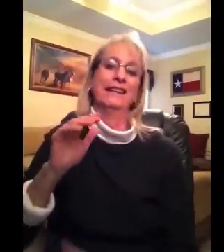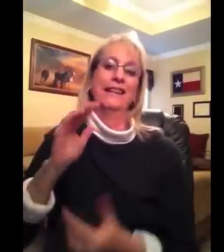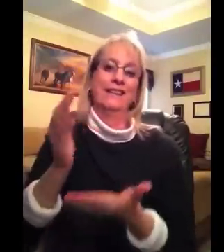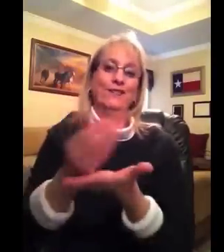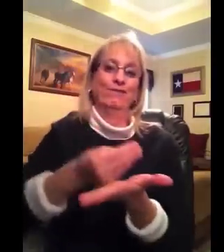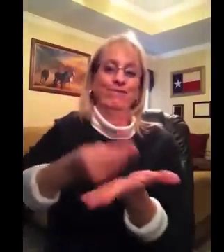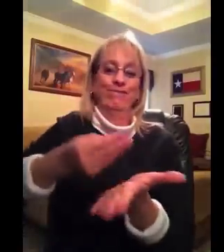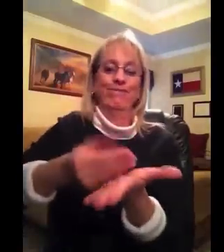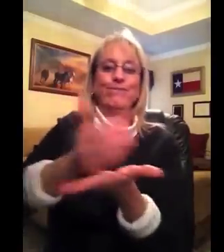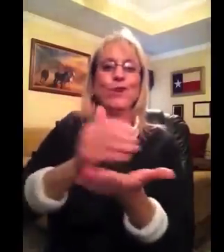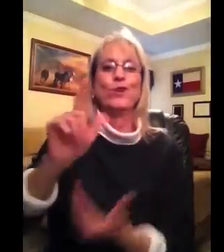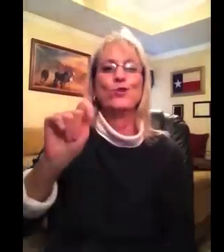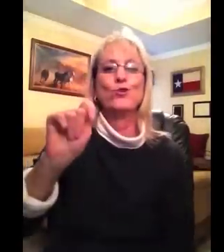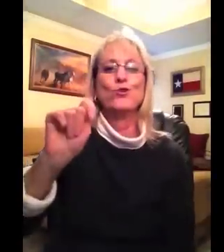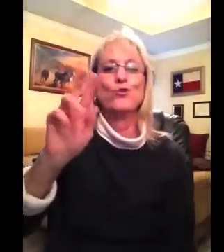the board's treasurer.